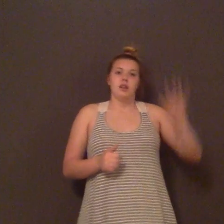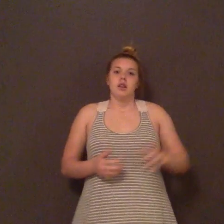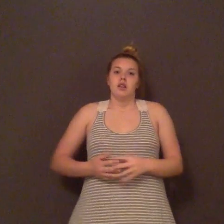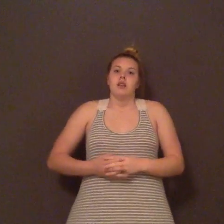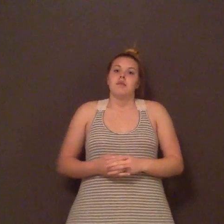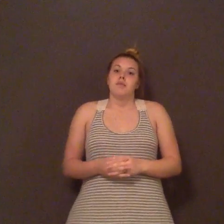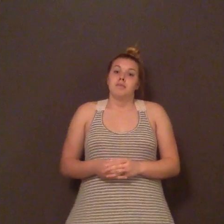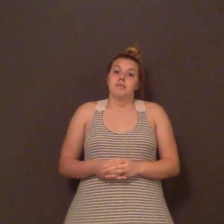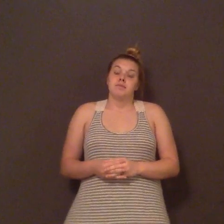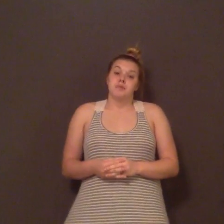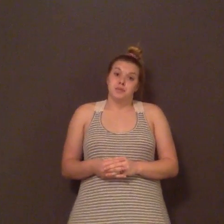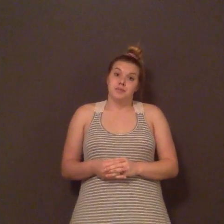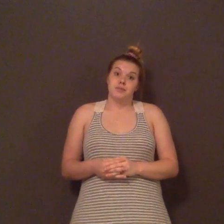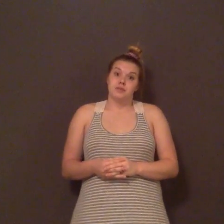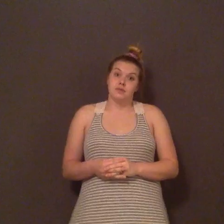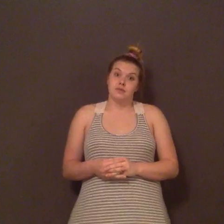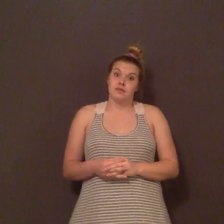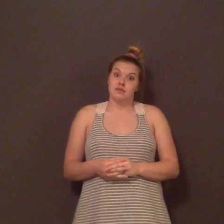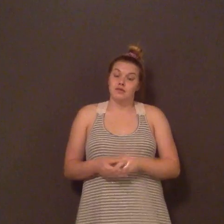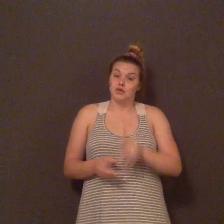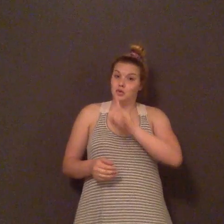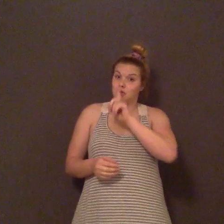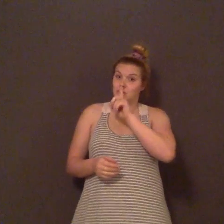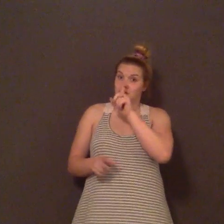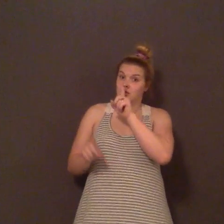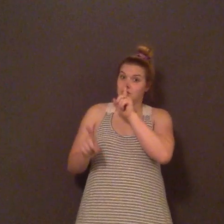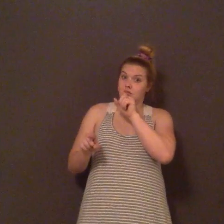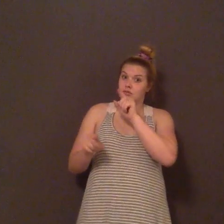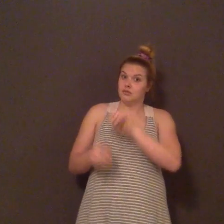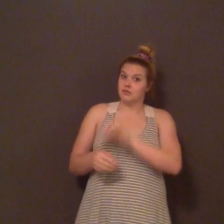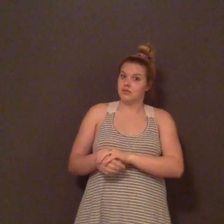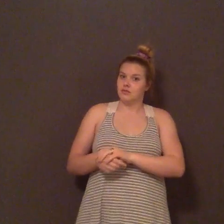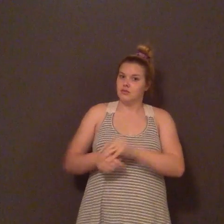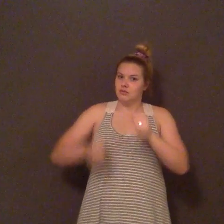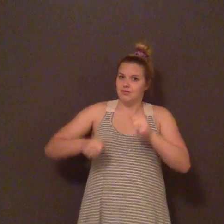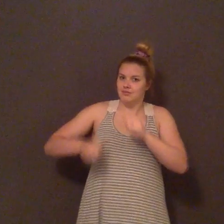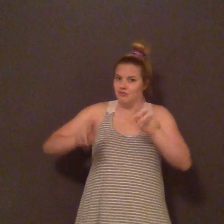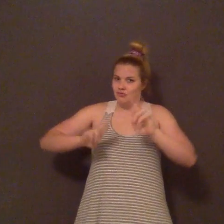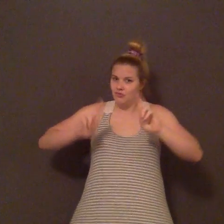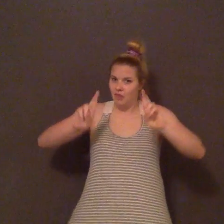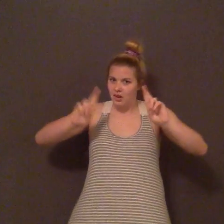Well, the correct answer is, drum roll please,